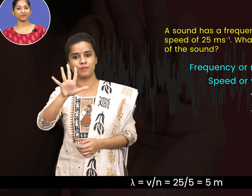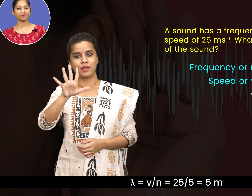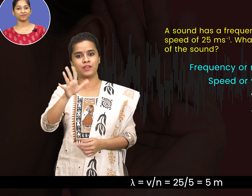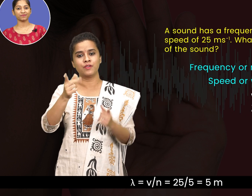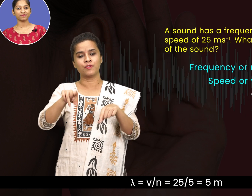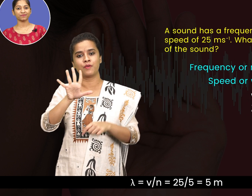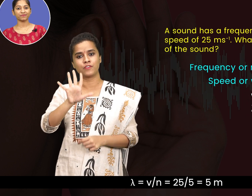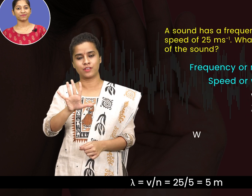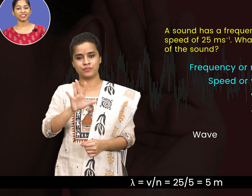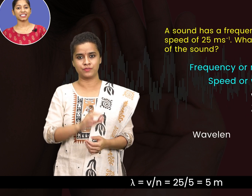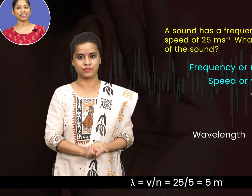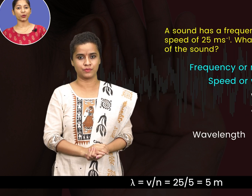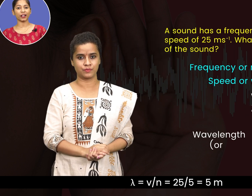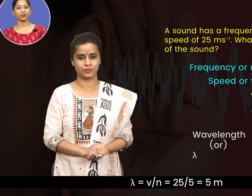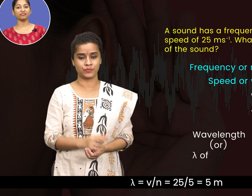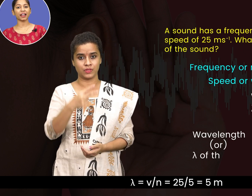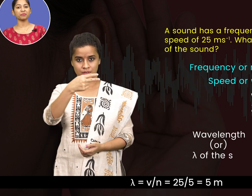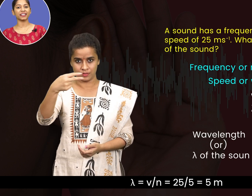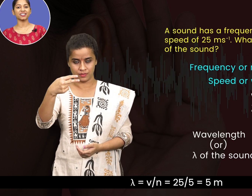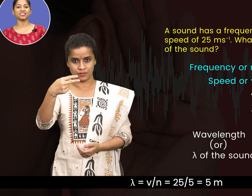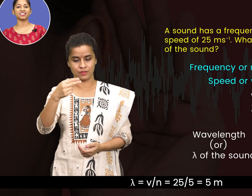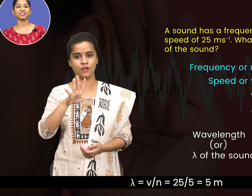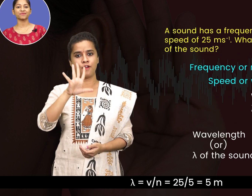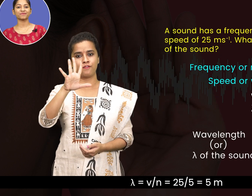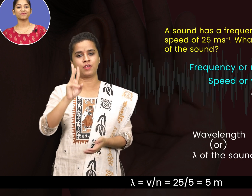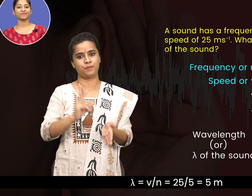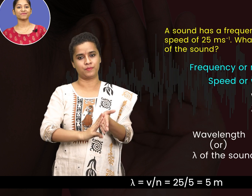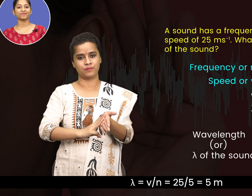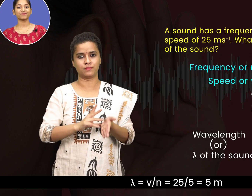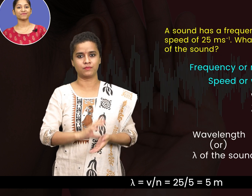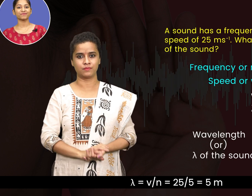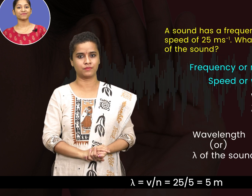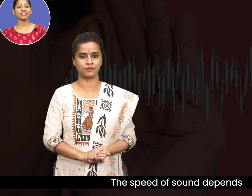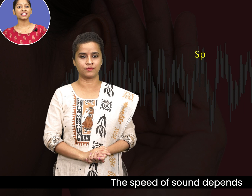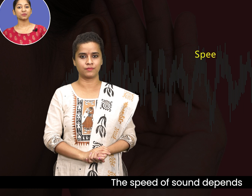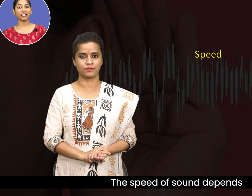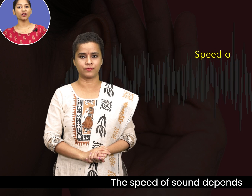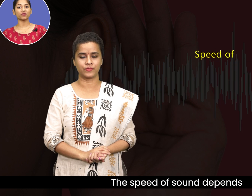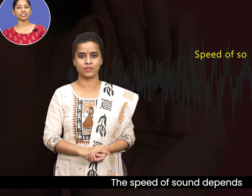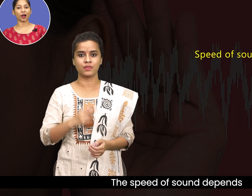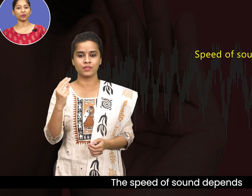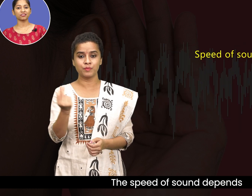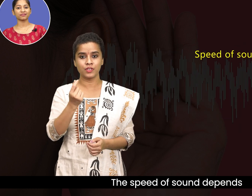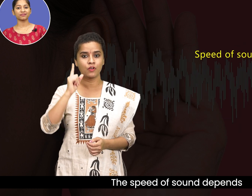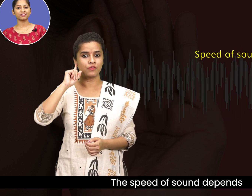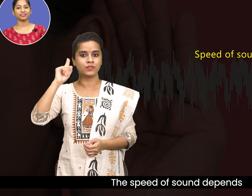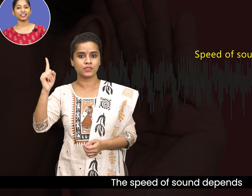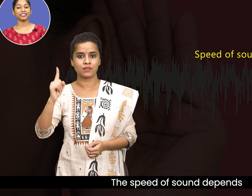5 is equal to 5 meters. The speed of